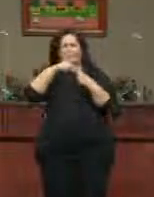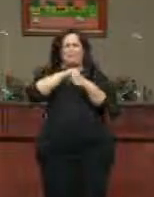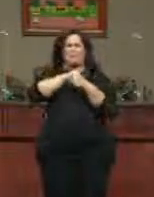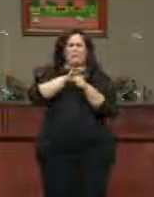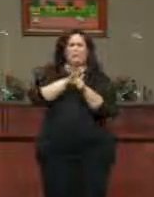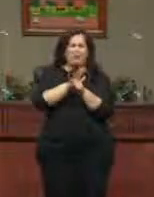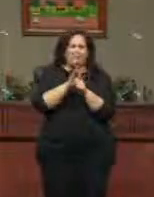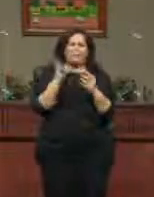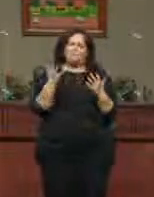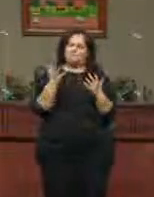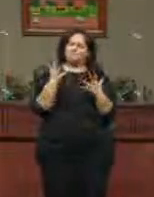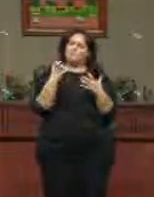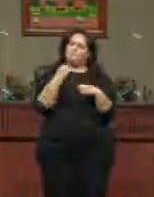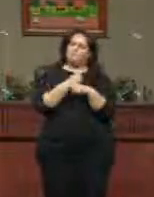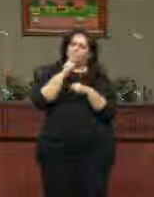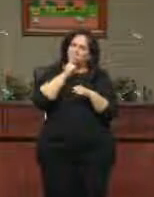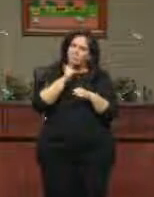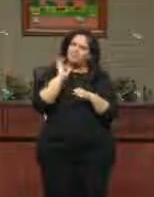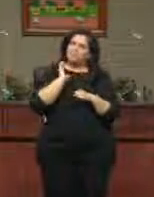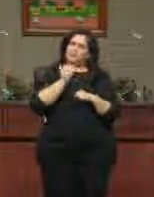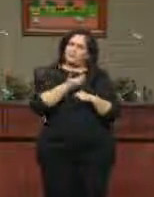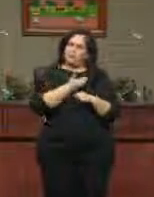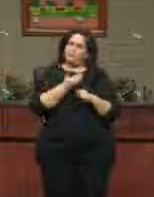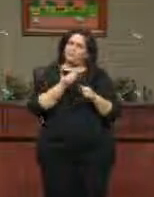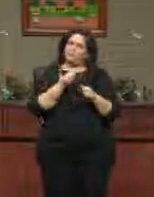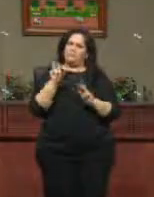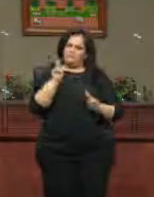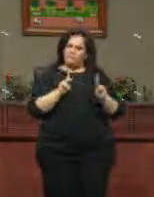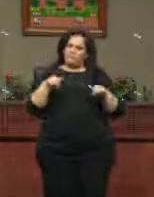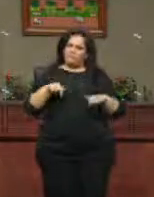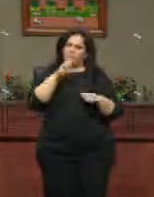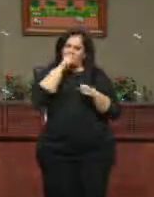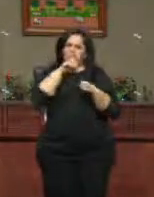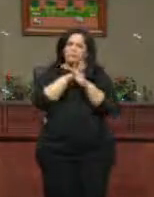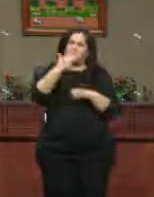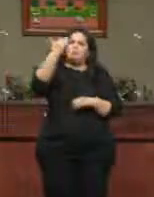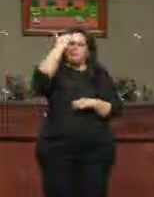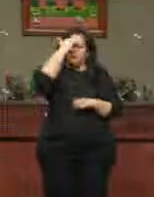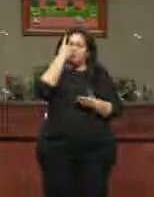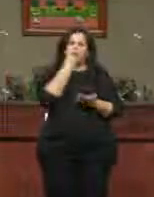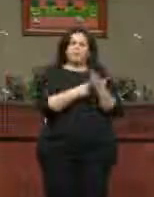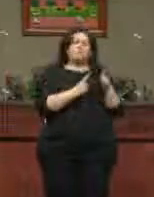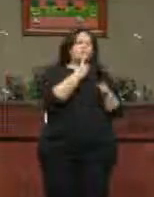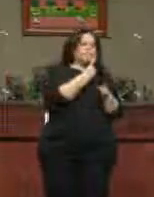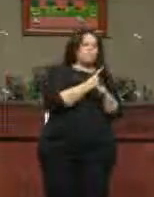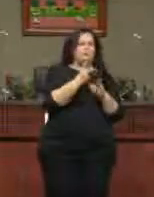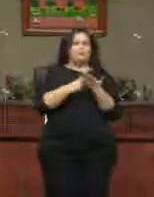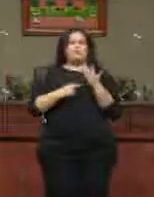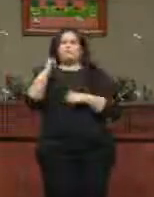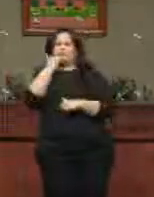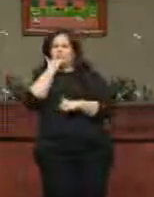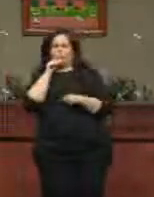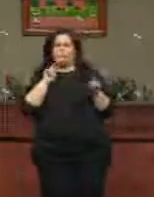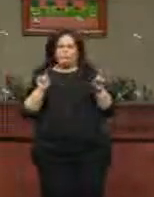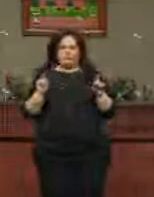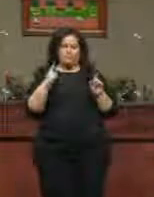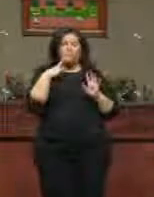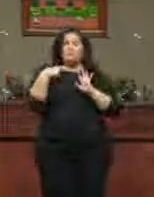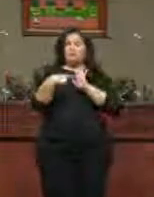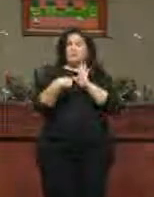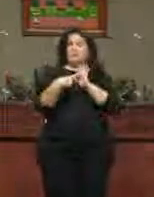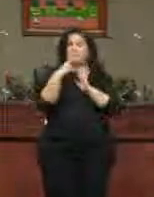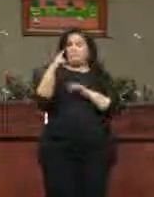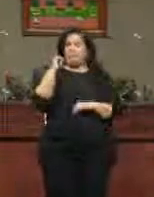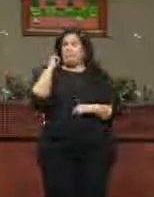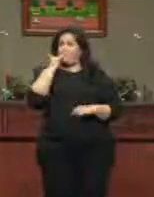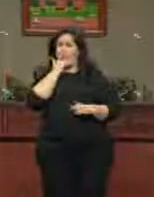want to make sure our residents know what is a fact and what is fiction concerning the vaccine. For example, one of the myths